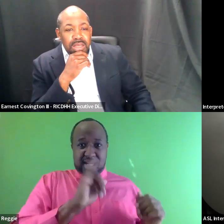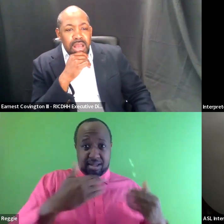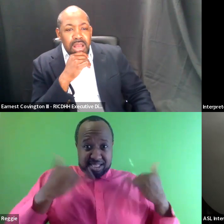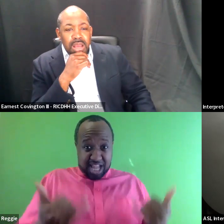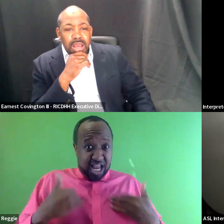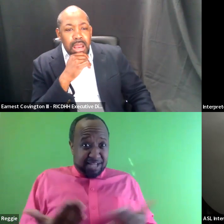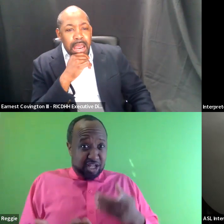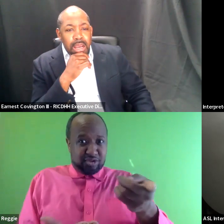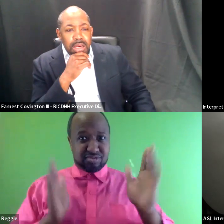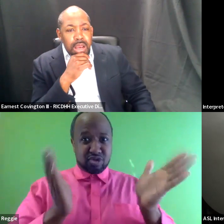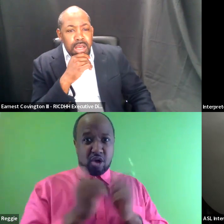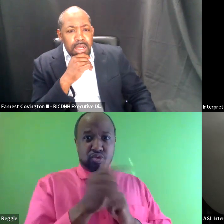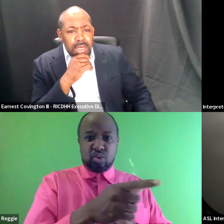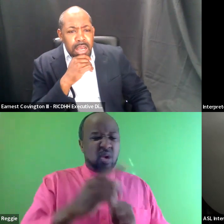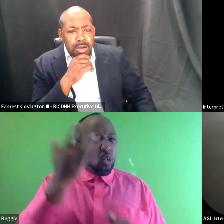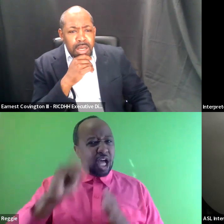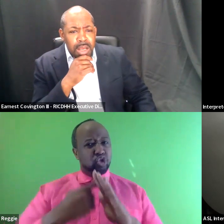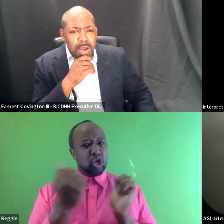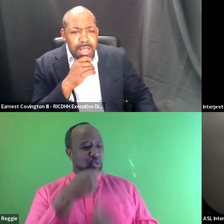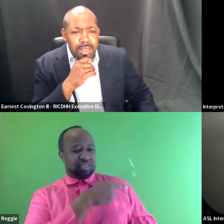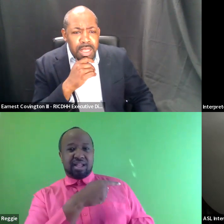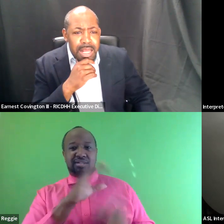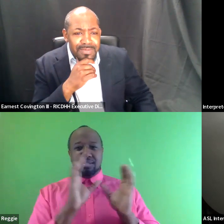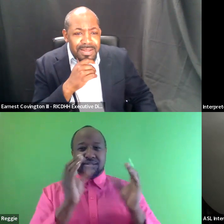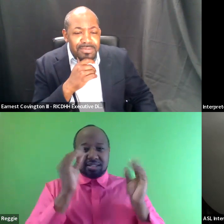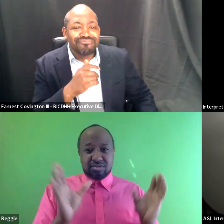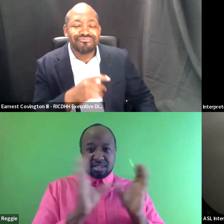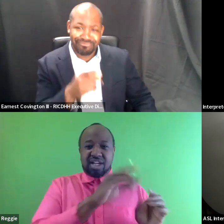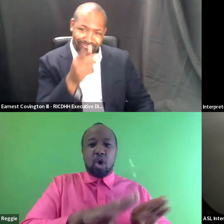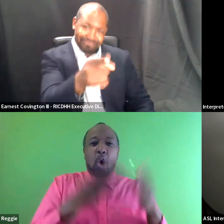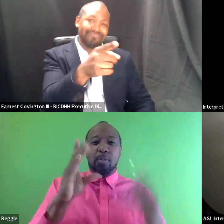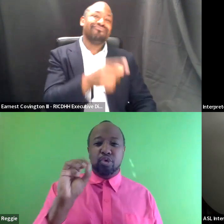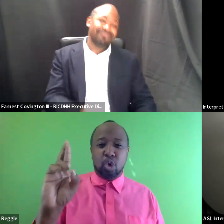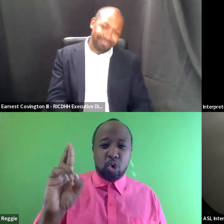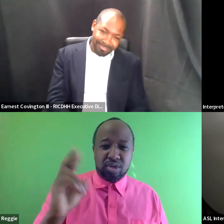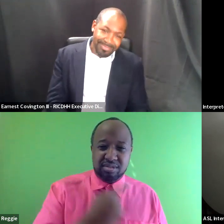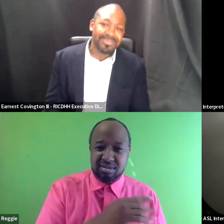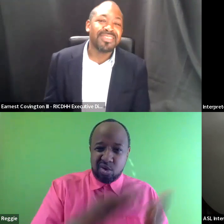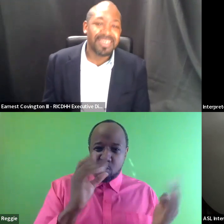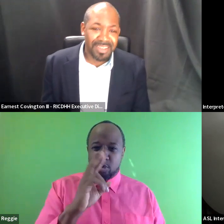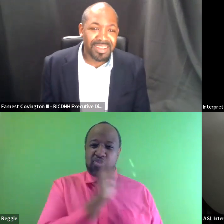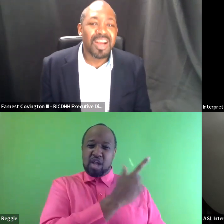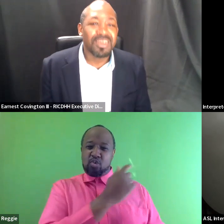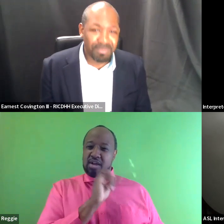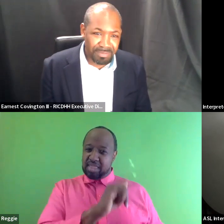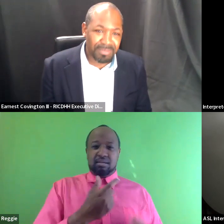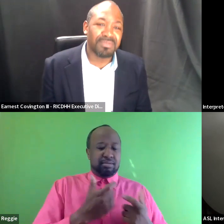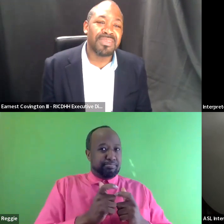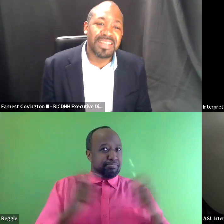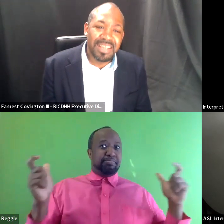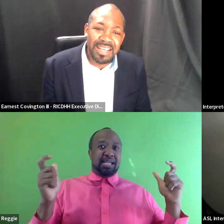180. That teacher certificate enabled me to be here with you today. It opened doors.